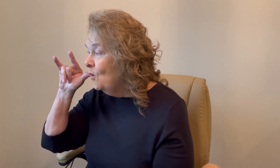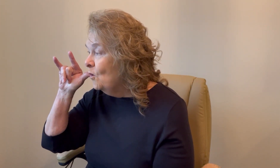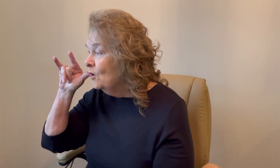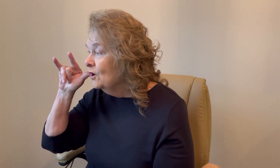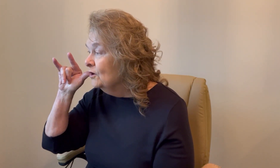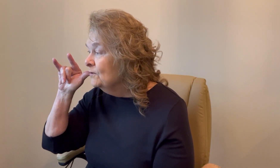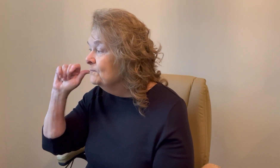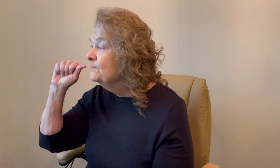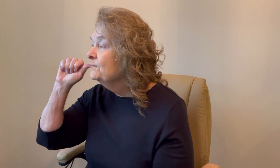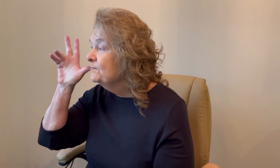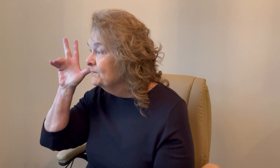or